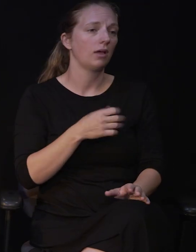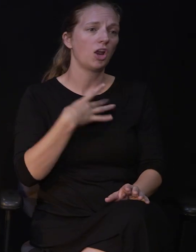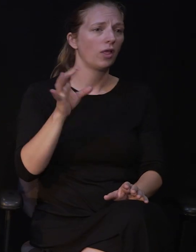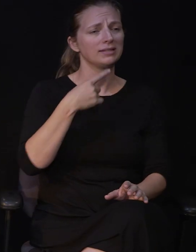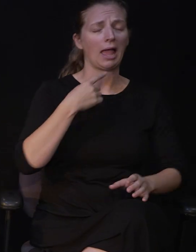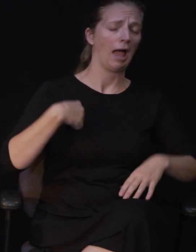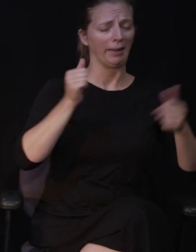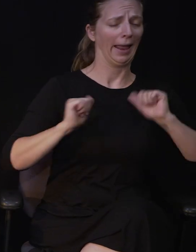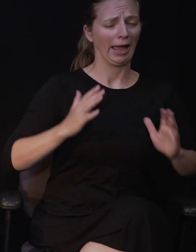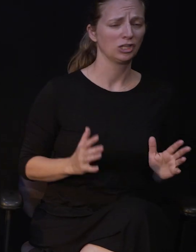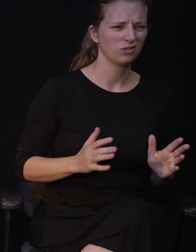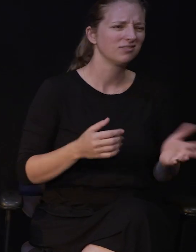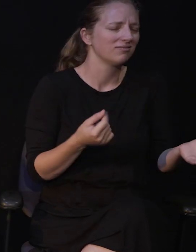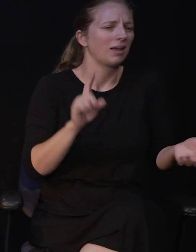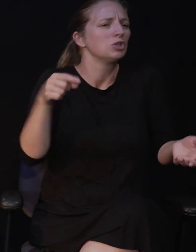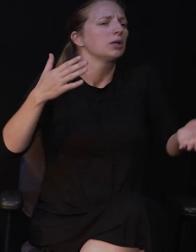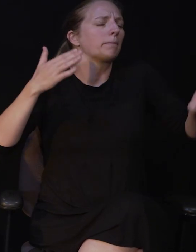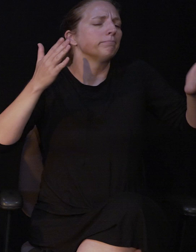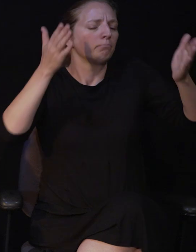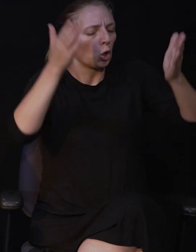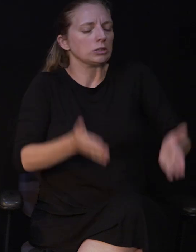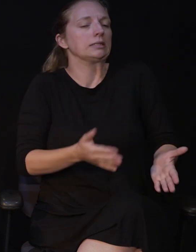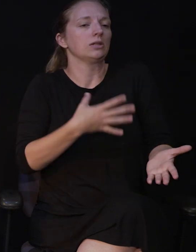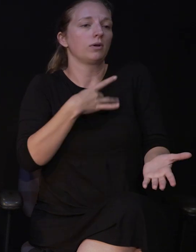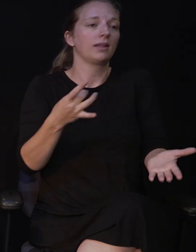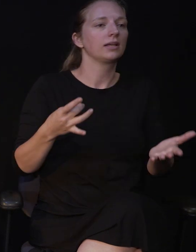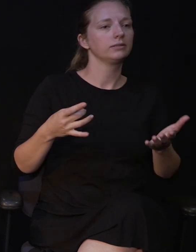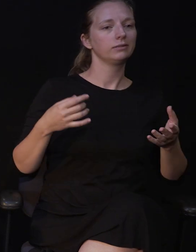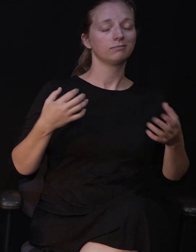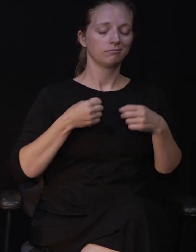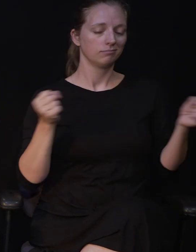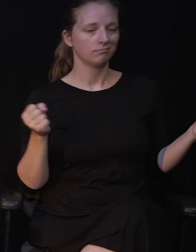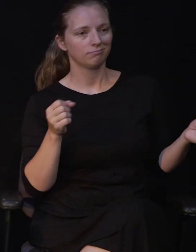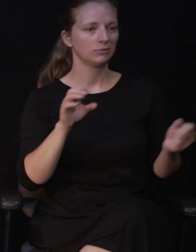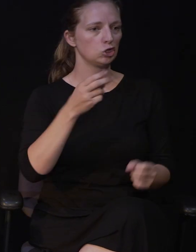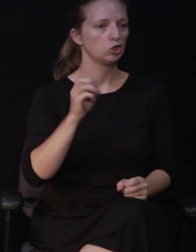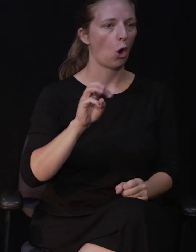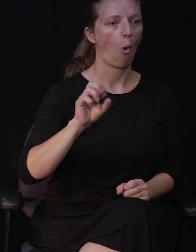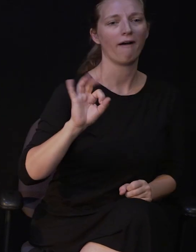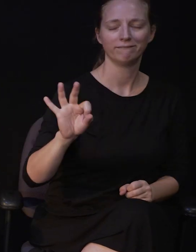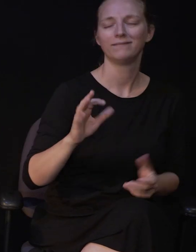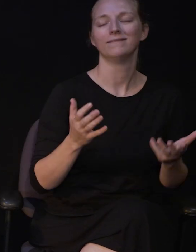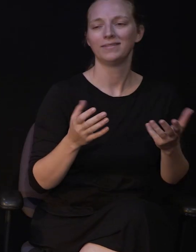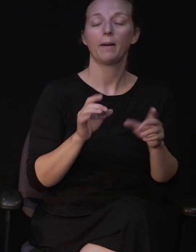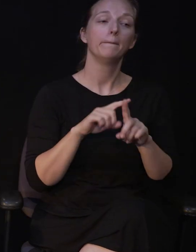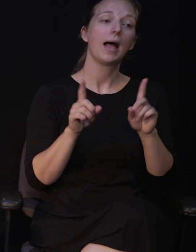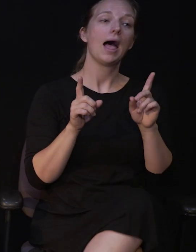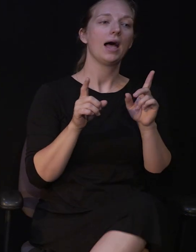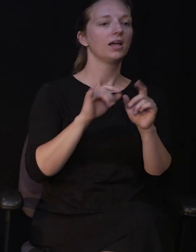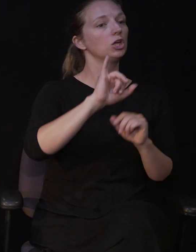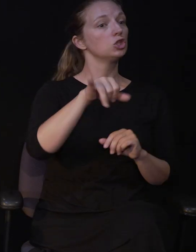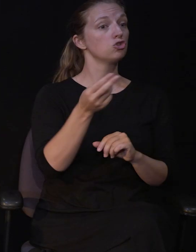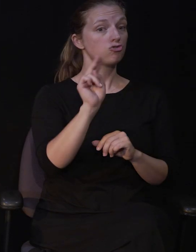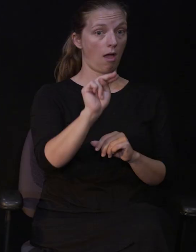I'm an actress. It's like I'm just like a person who likes to show off, I guess. But